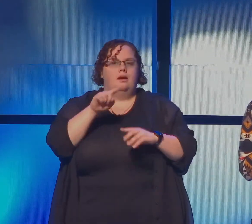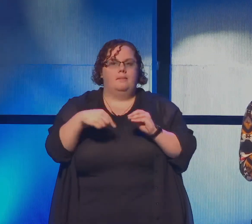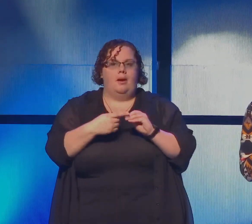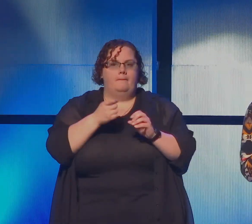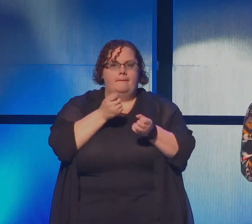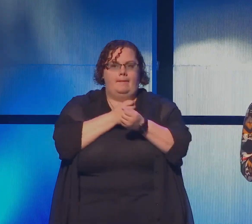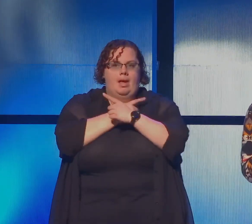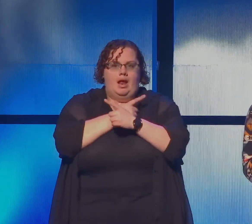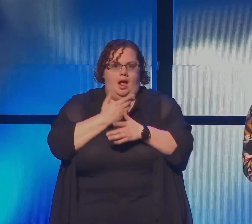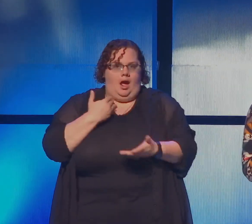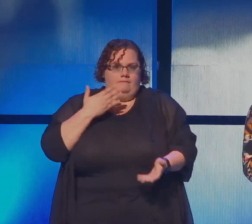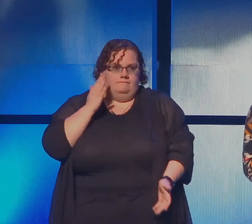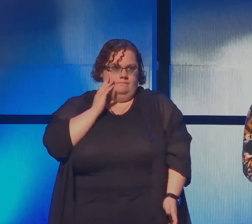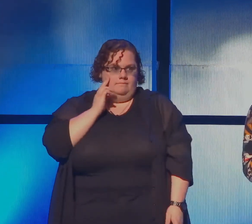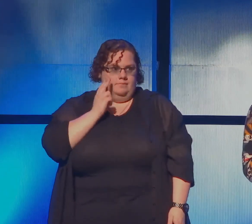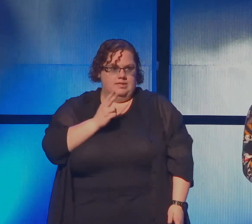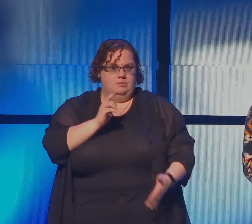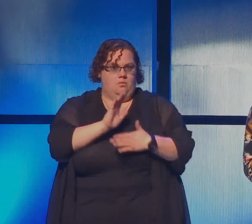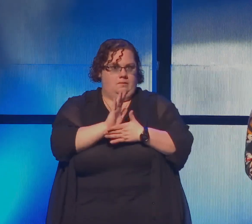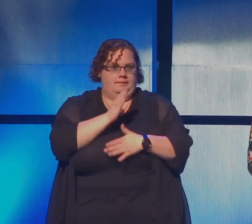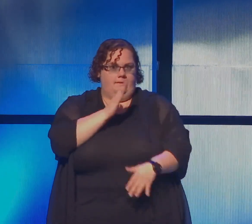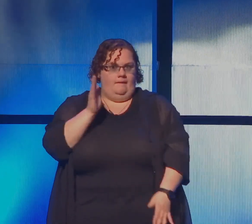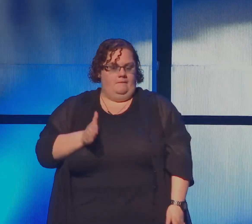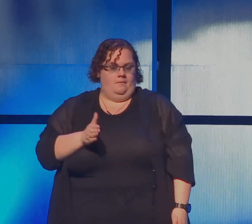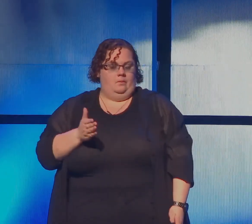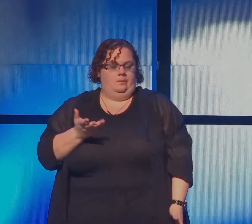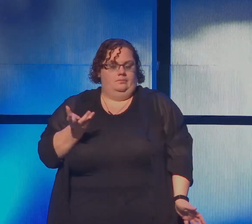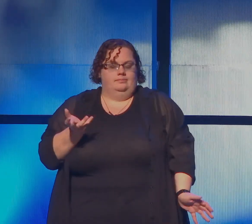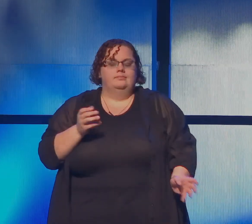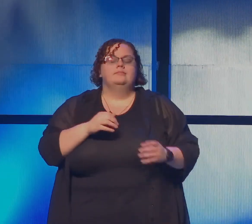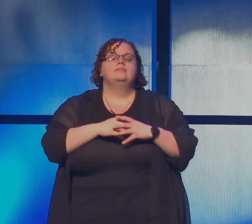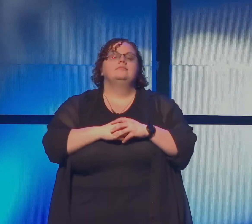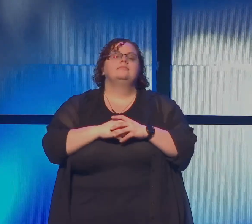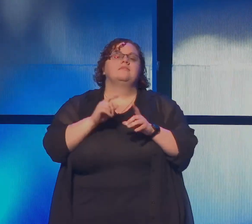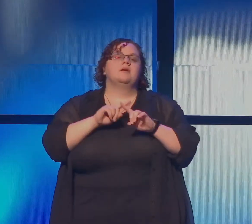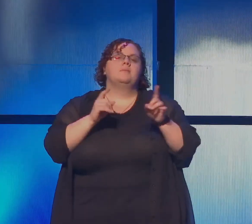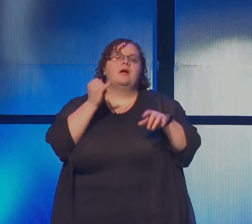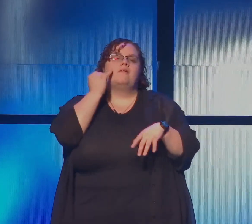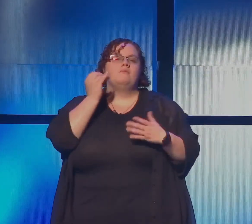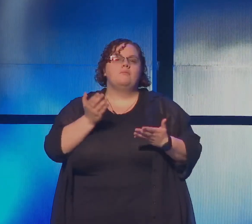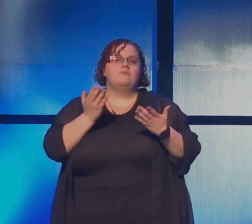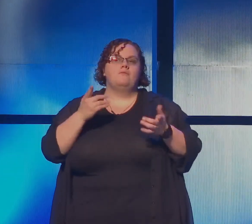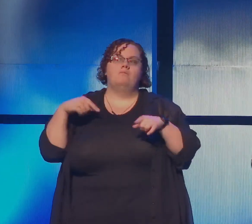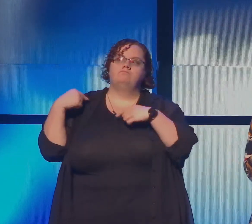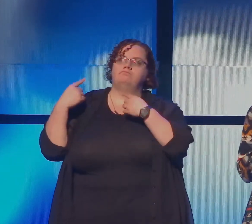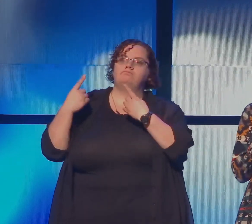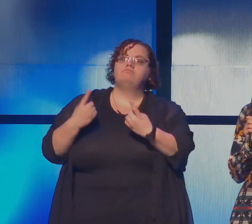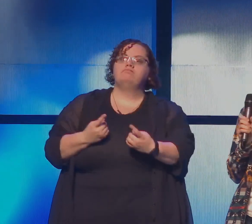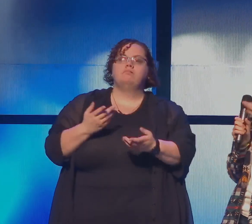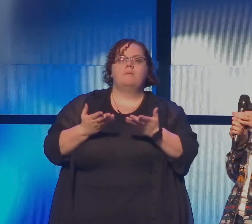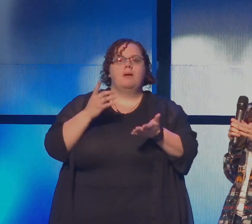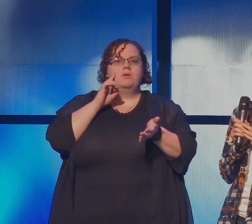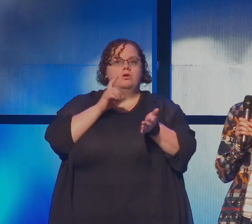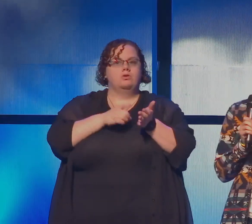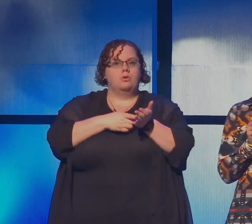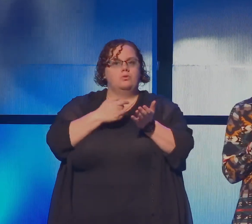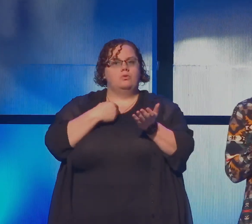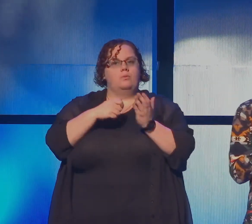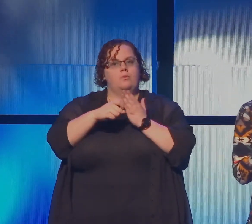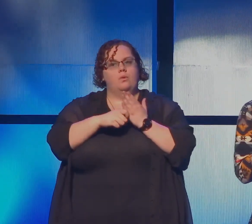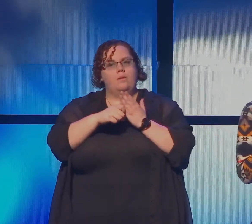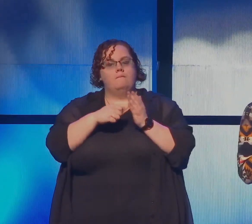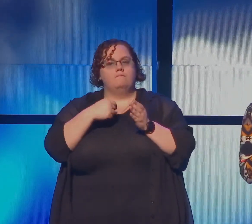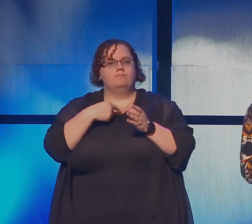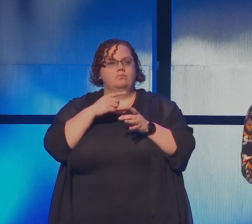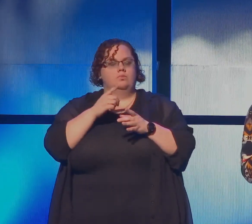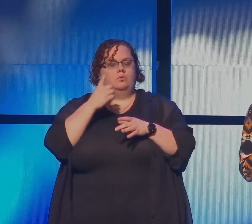I've never seen it, so don't come at me with that. But if you have been around here for a while, you might notice that your program folder looks